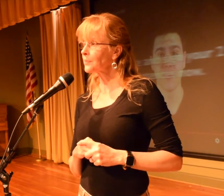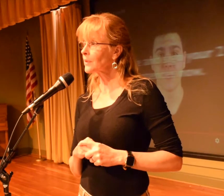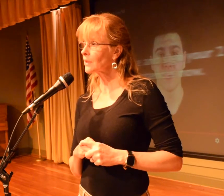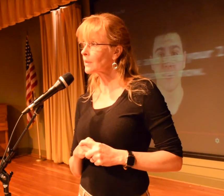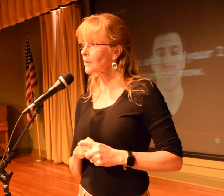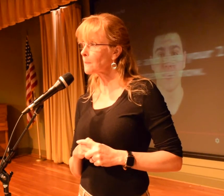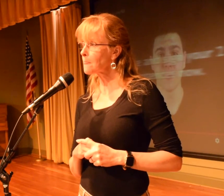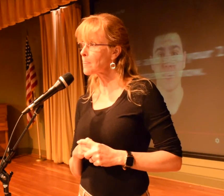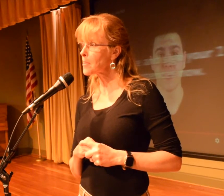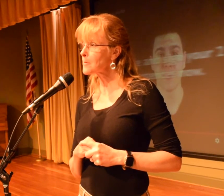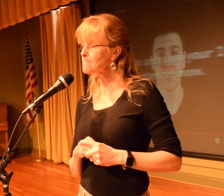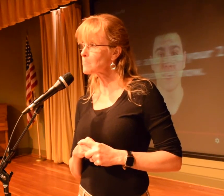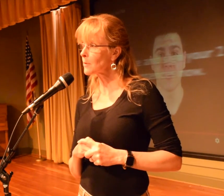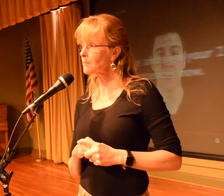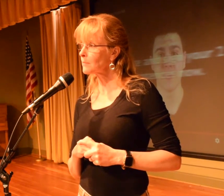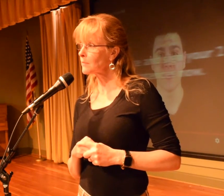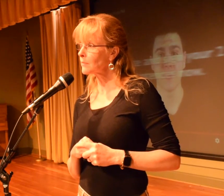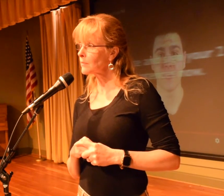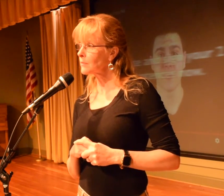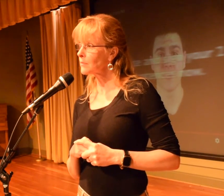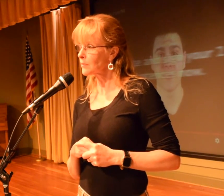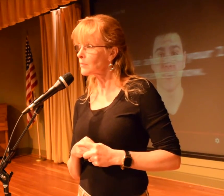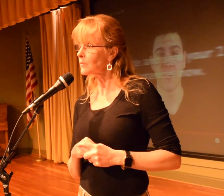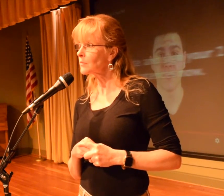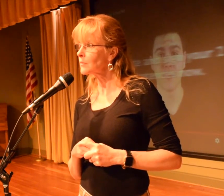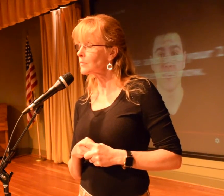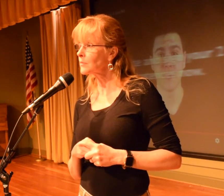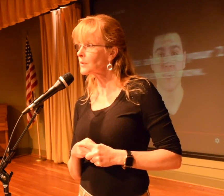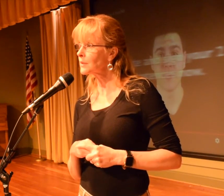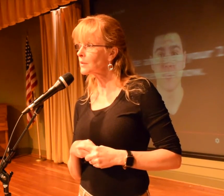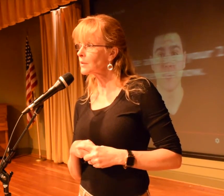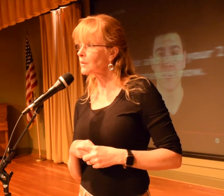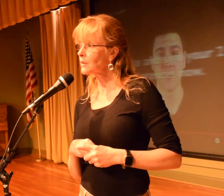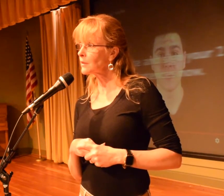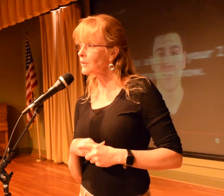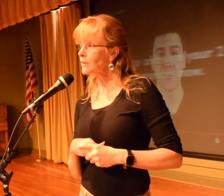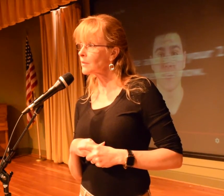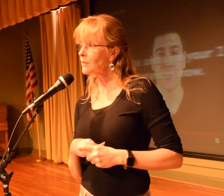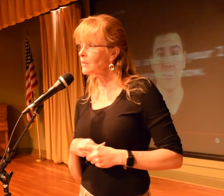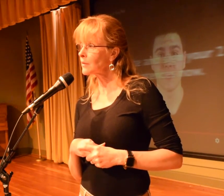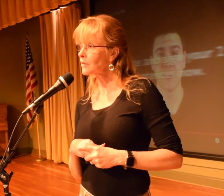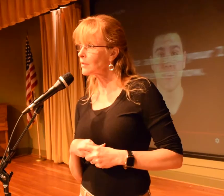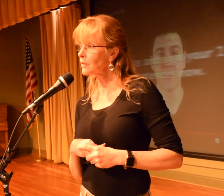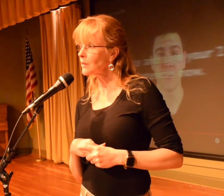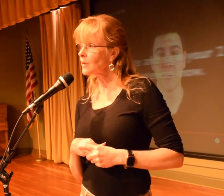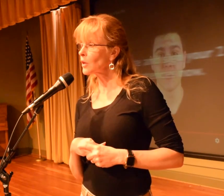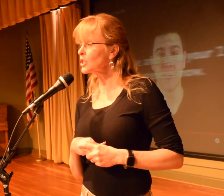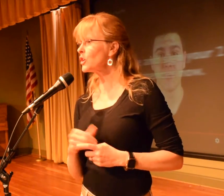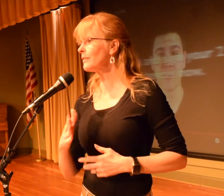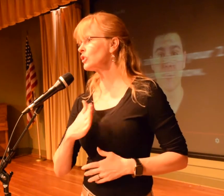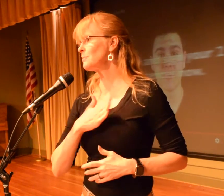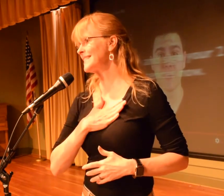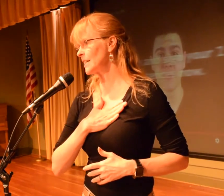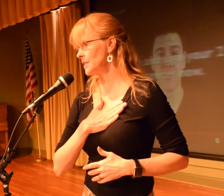feel like I could ask somebody, do you like dogs? But I don't know how to say, do you like my dog? Because you haven't learned possessive